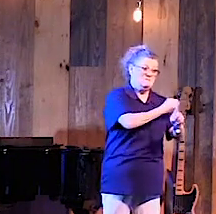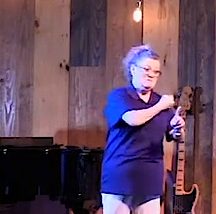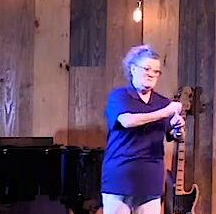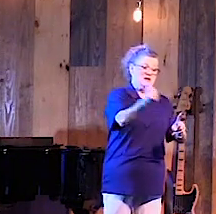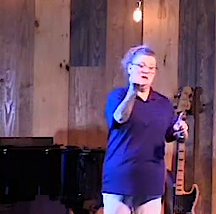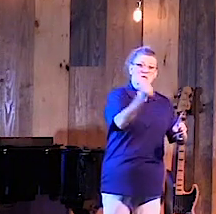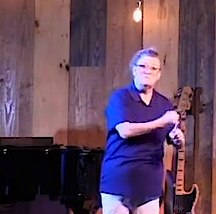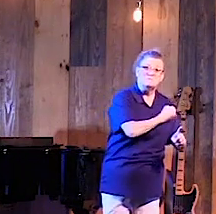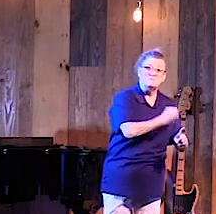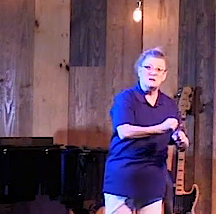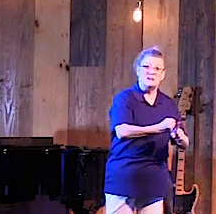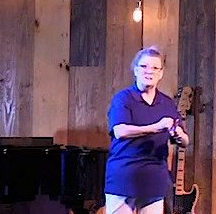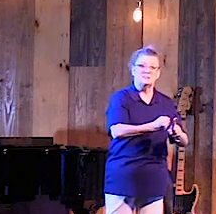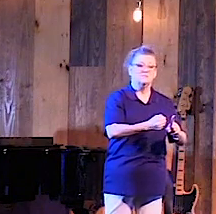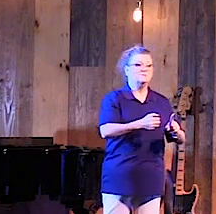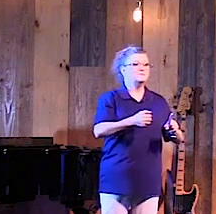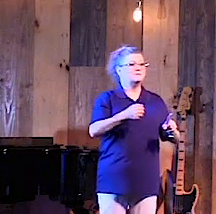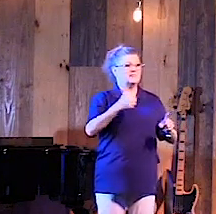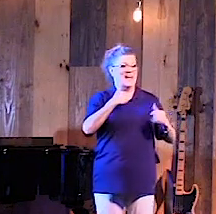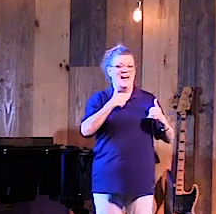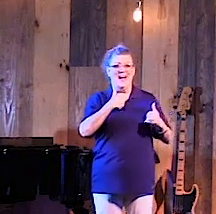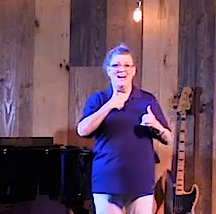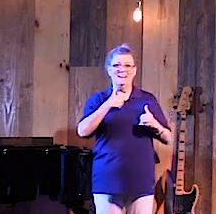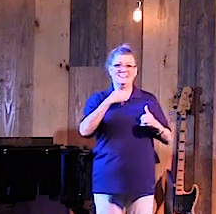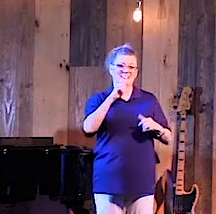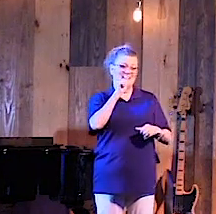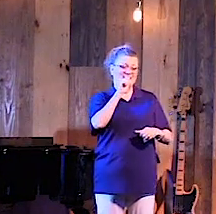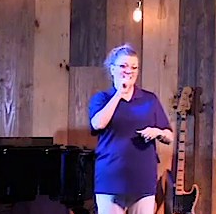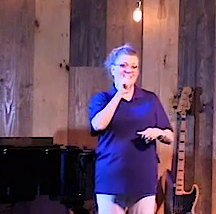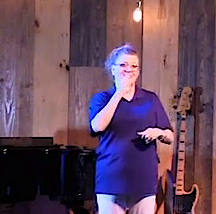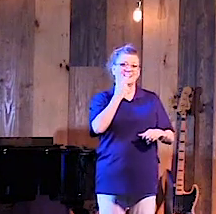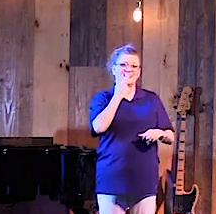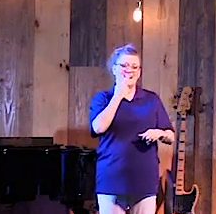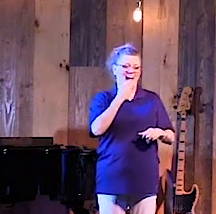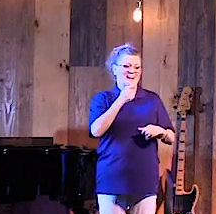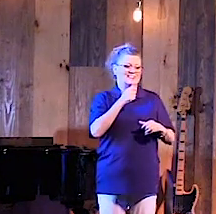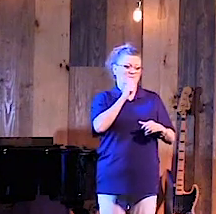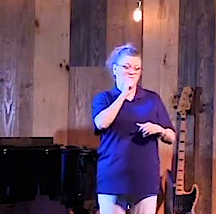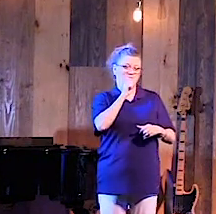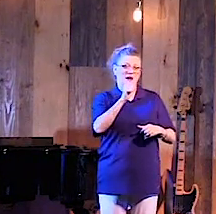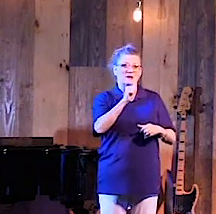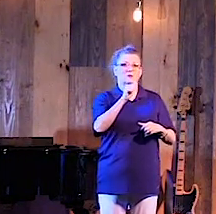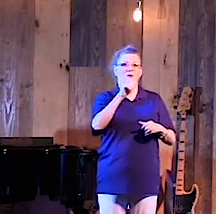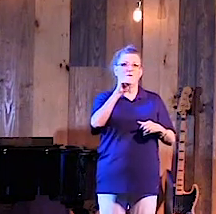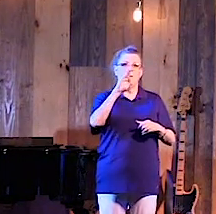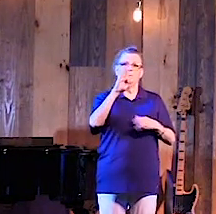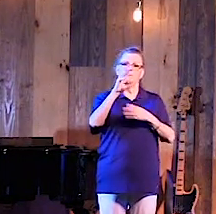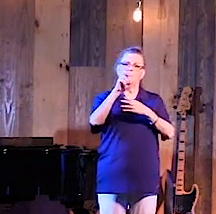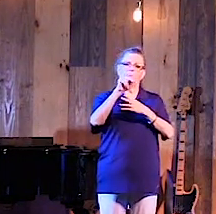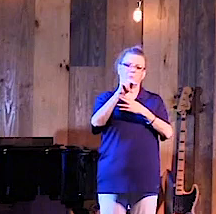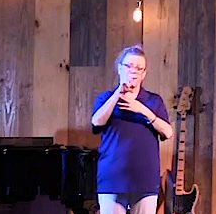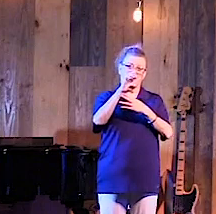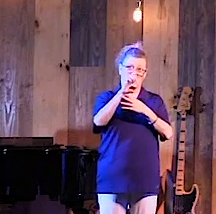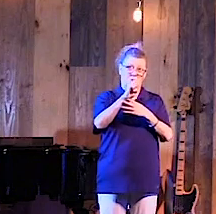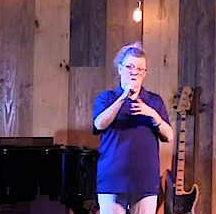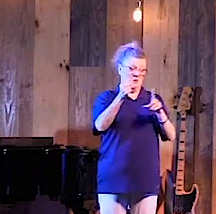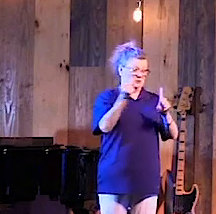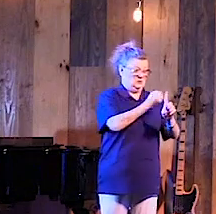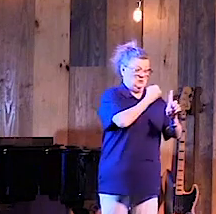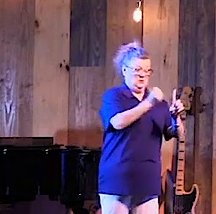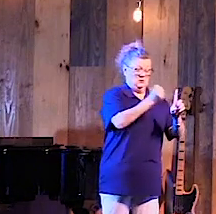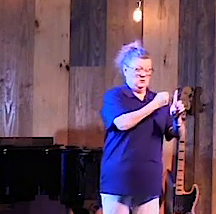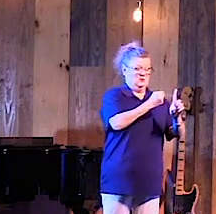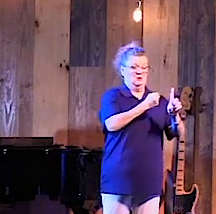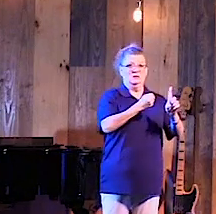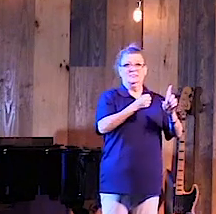with a cat of nine tails made of glass and metal and bone. He had nails driven in his hands and his feet. It